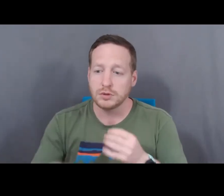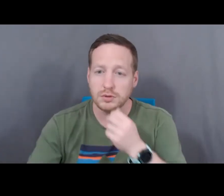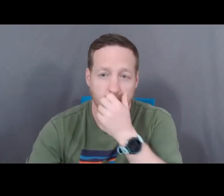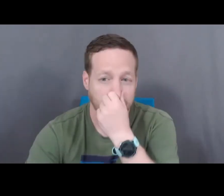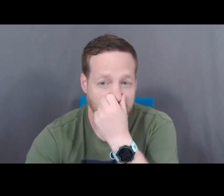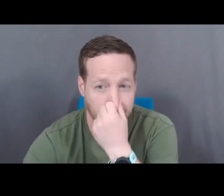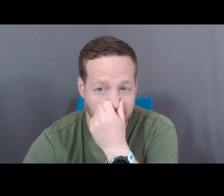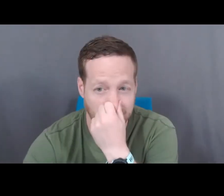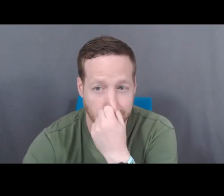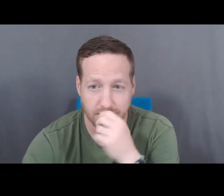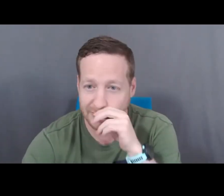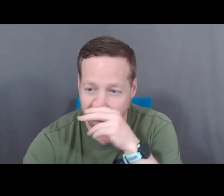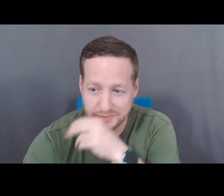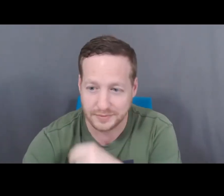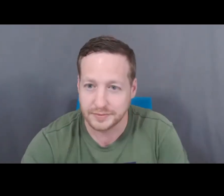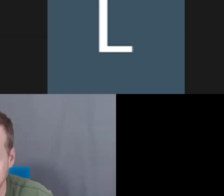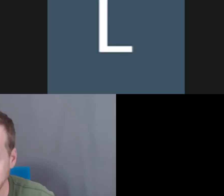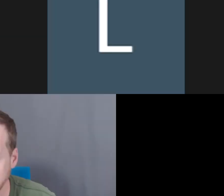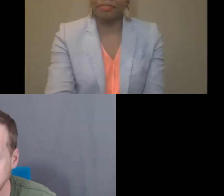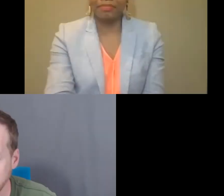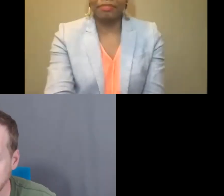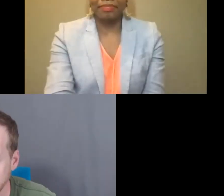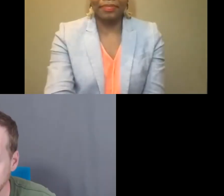If anybody wants to comment, we're going to switch interpreters.